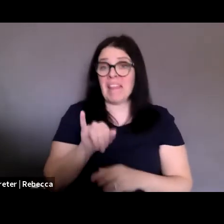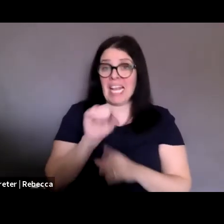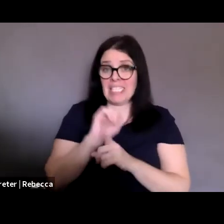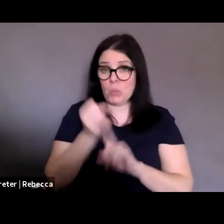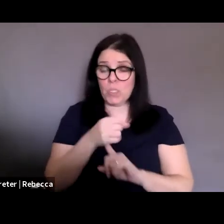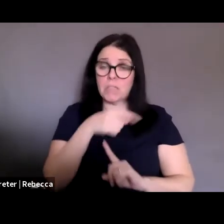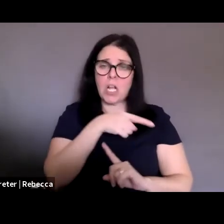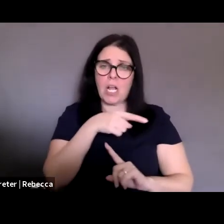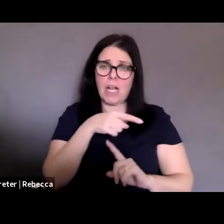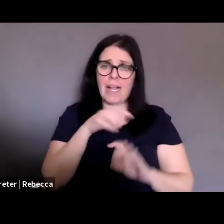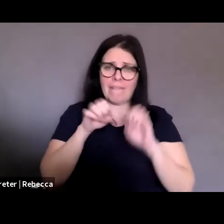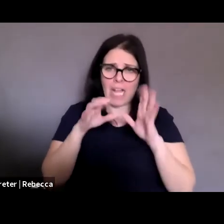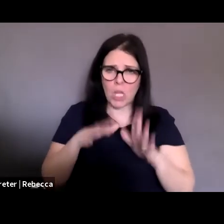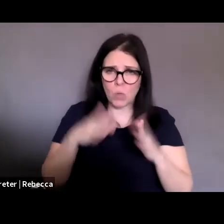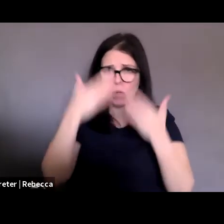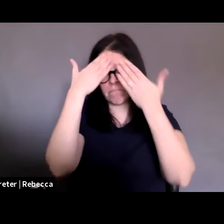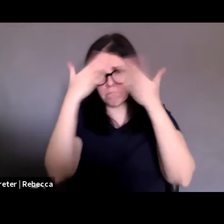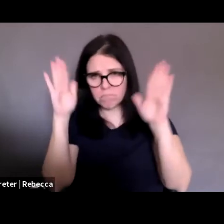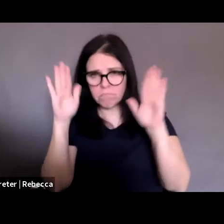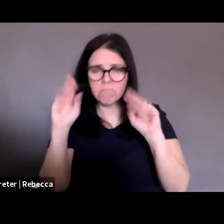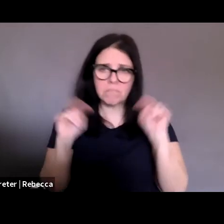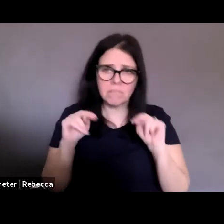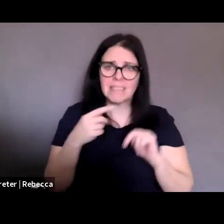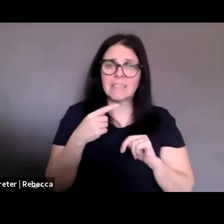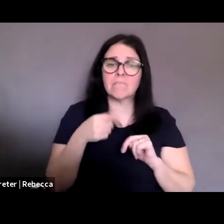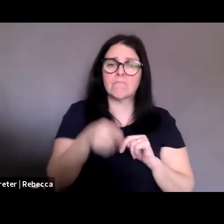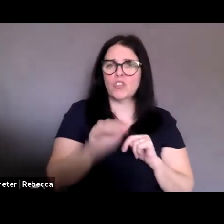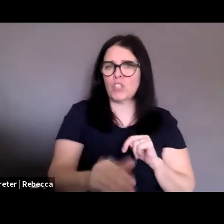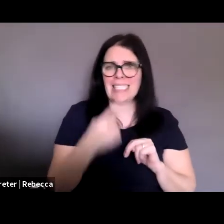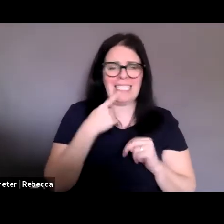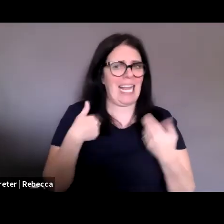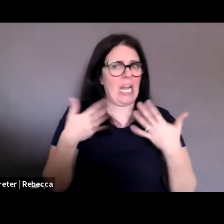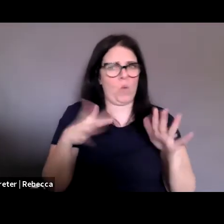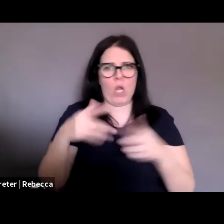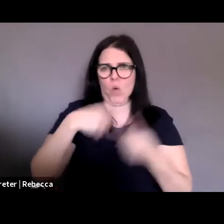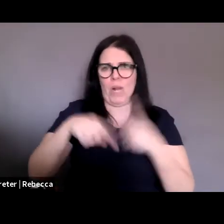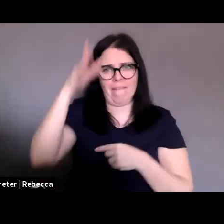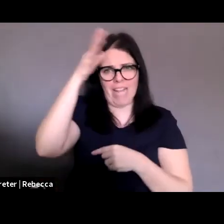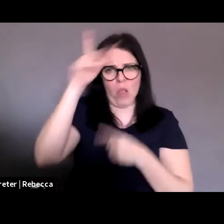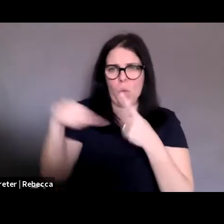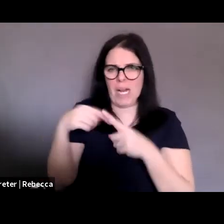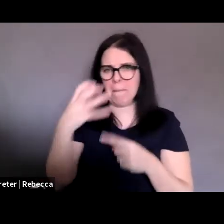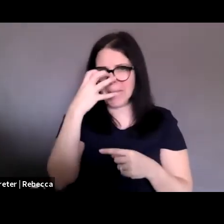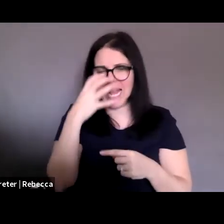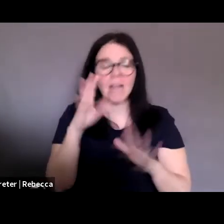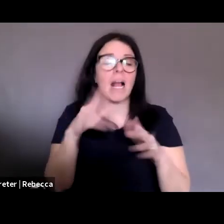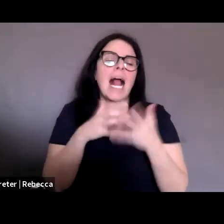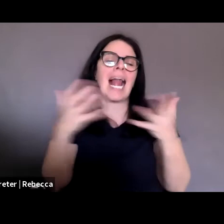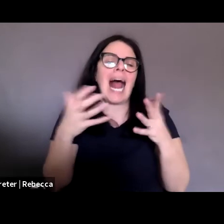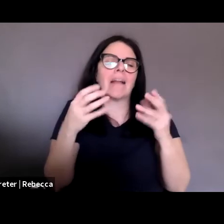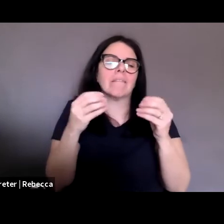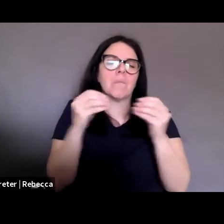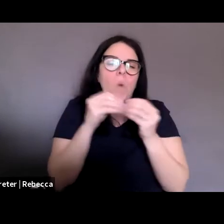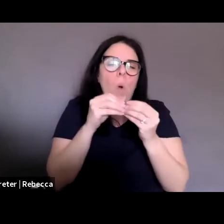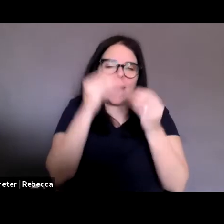and open-minded, and the child said, among other things, I don't want to be around my daddy when he's mad. And there were a lot of details I'm not giving you here that